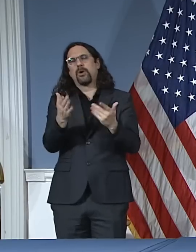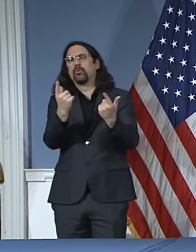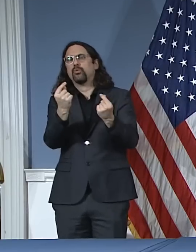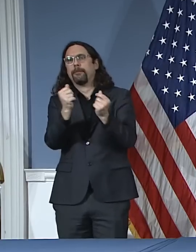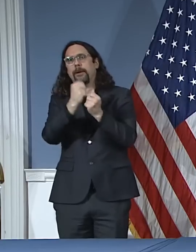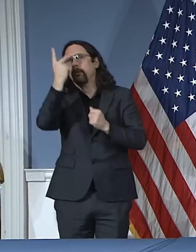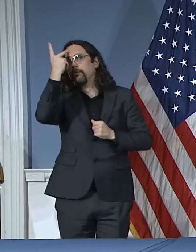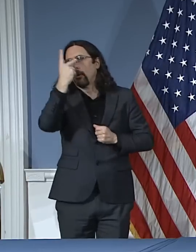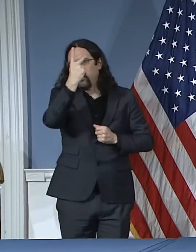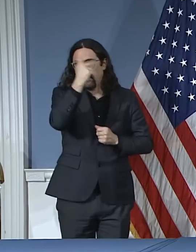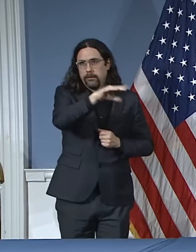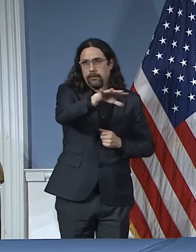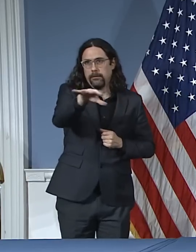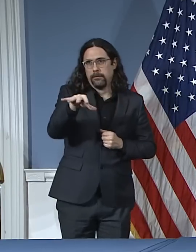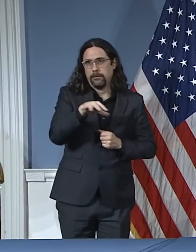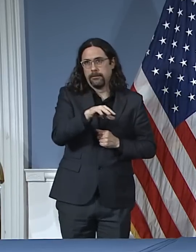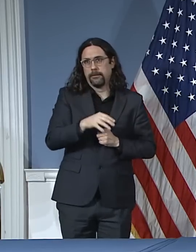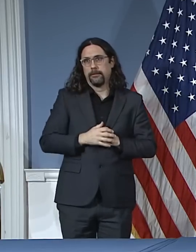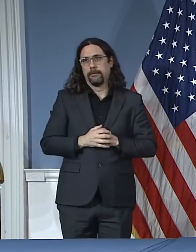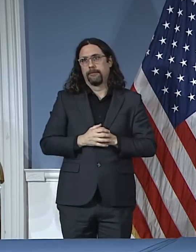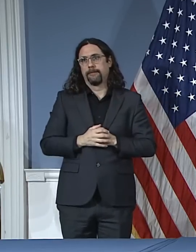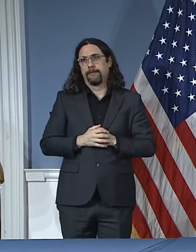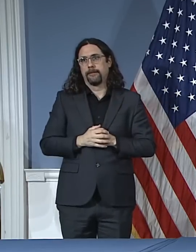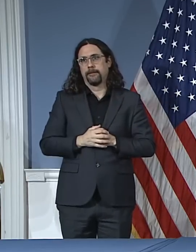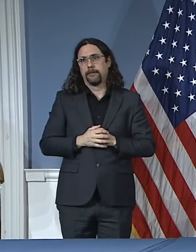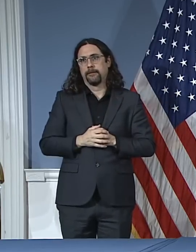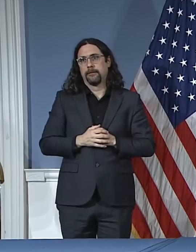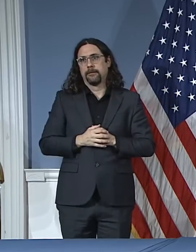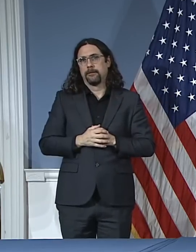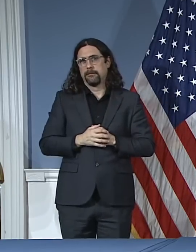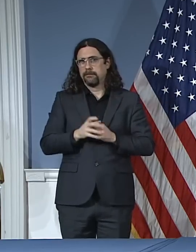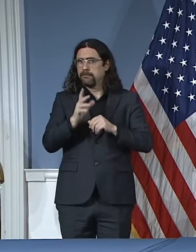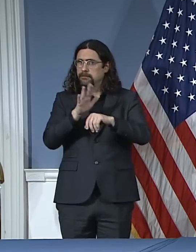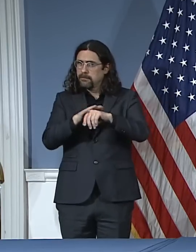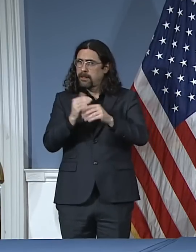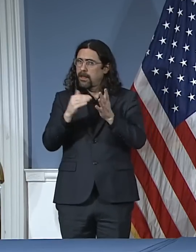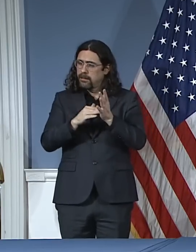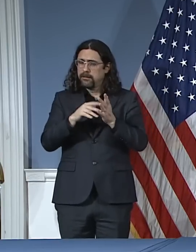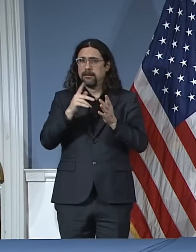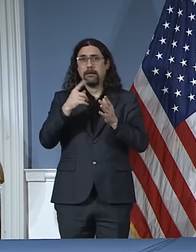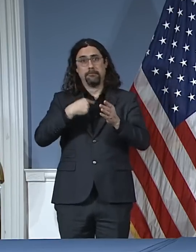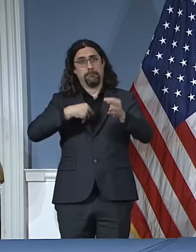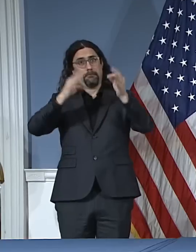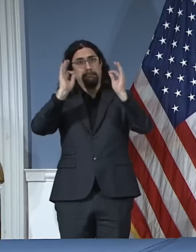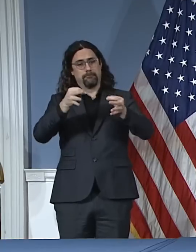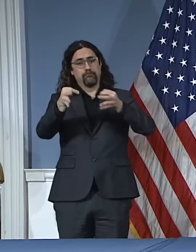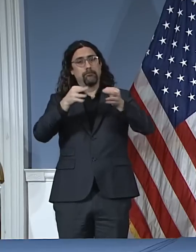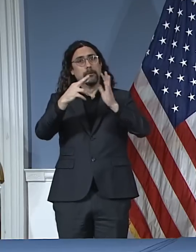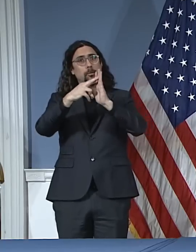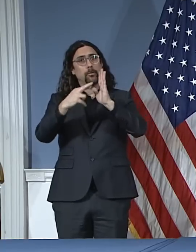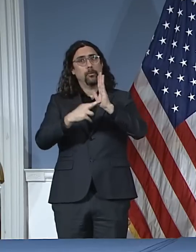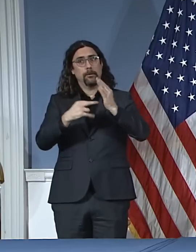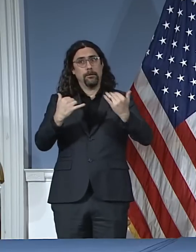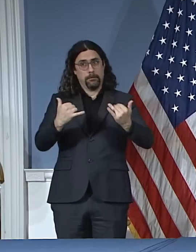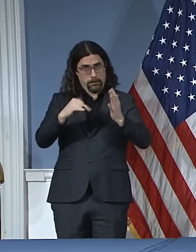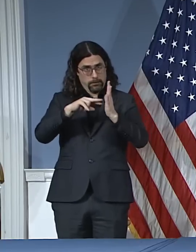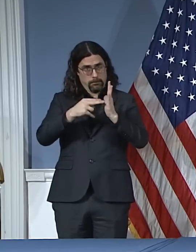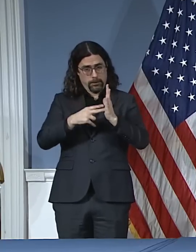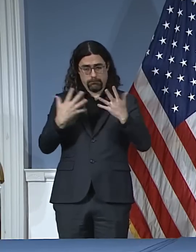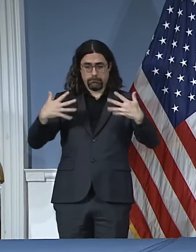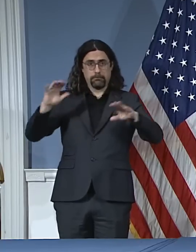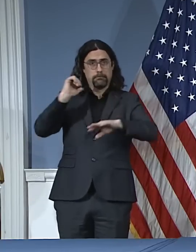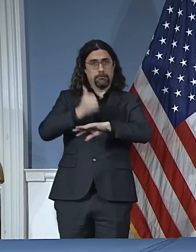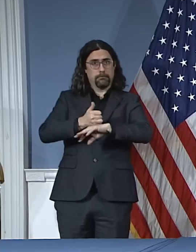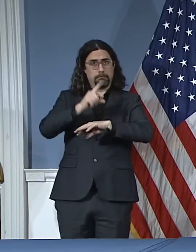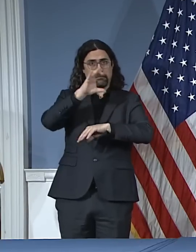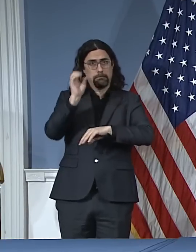instructions can change based on new circumstances because we are dealing with something that we've never dealt with before. We're going to always